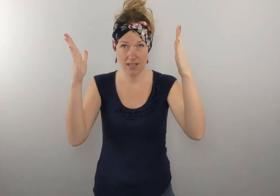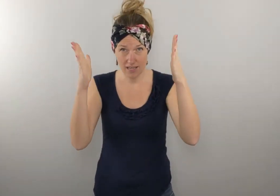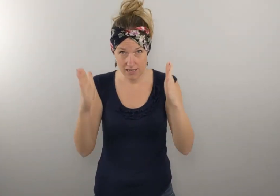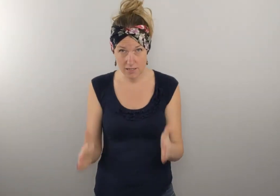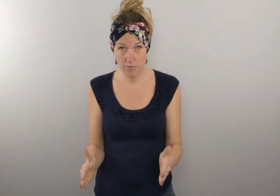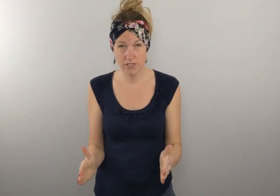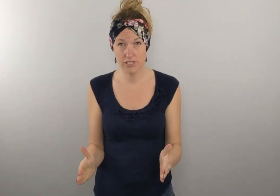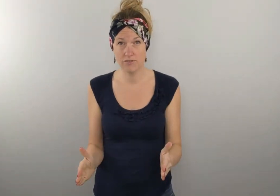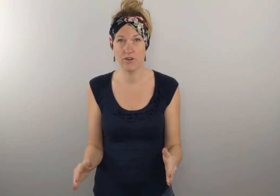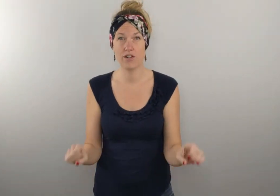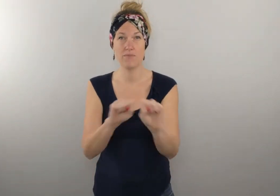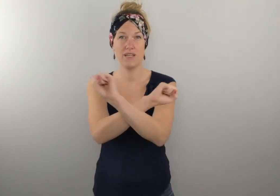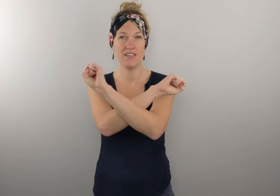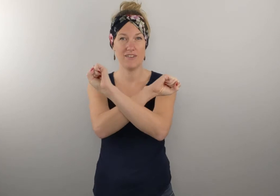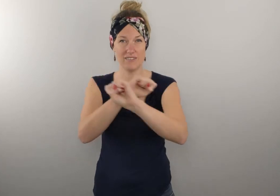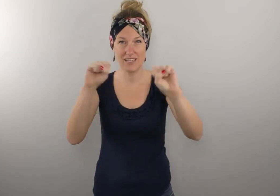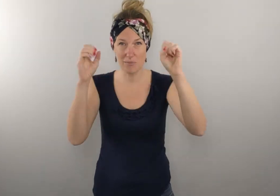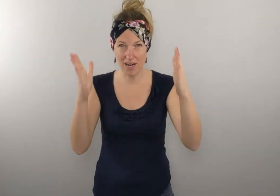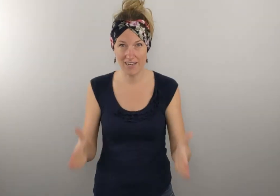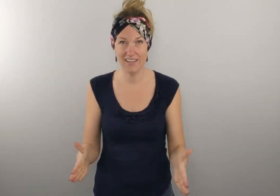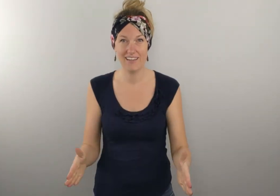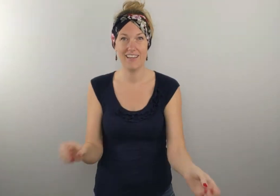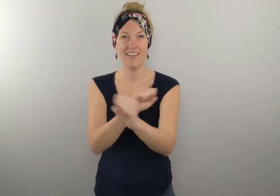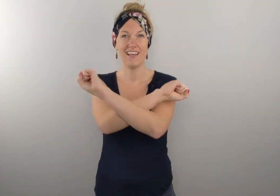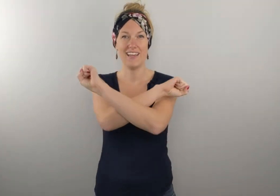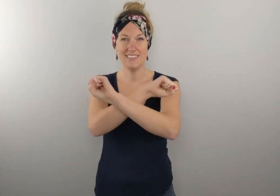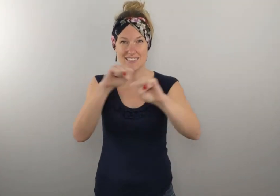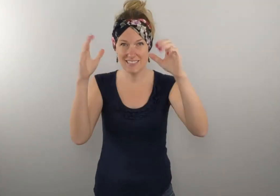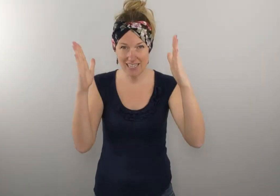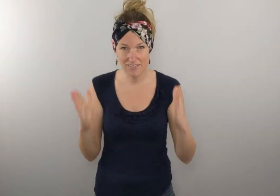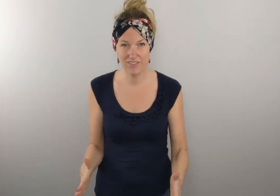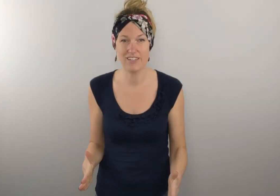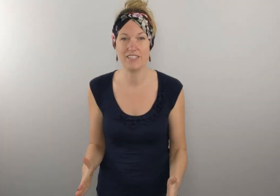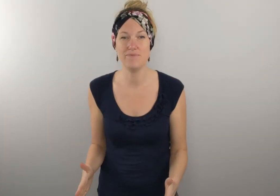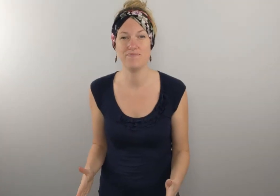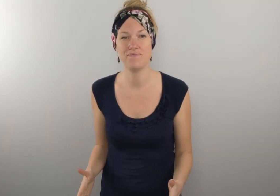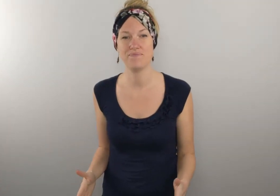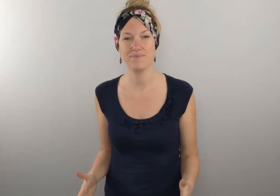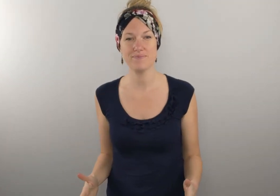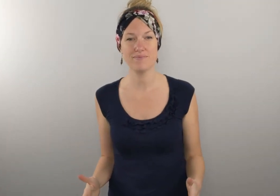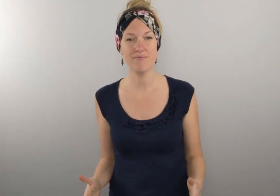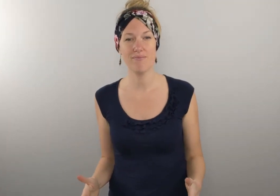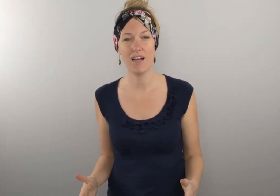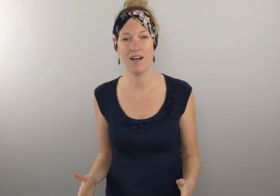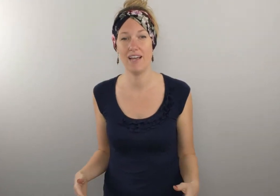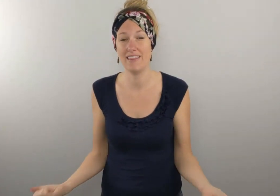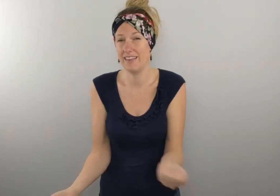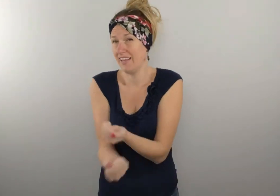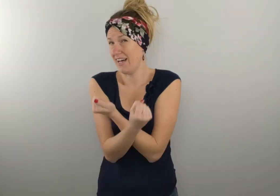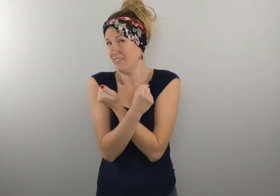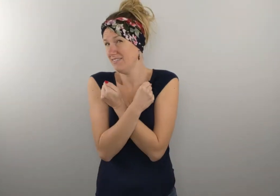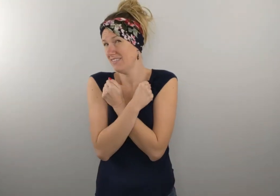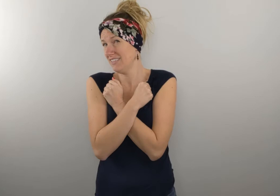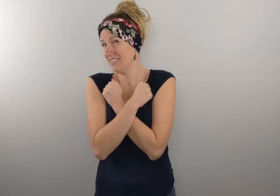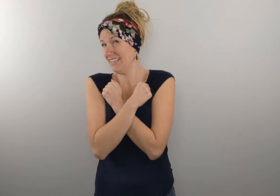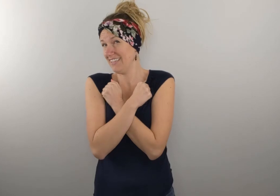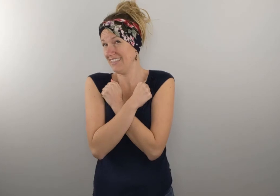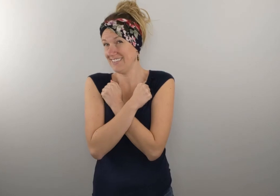and then person form, you outline the body, okay? Savior, and then love, like this.